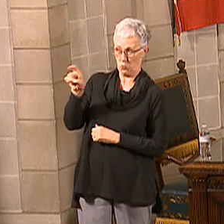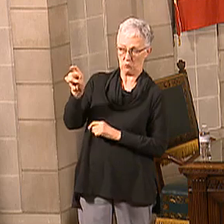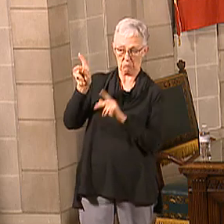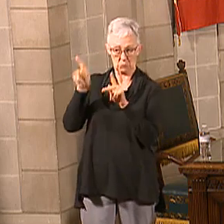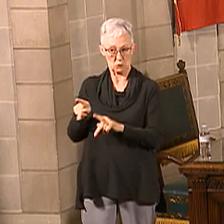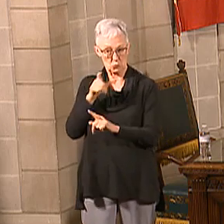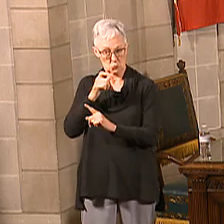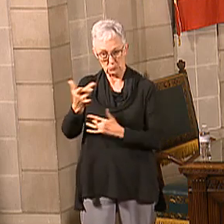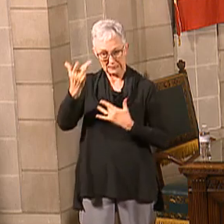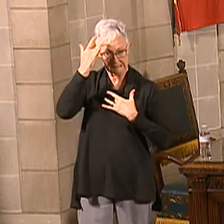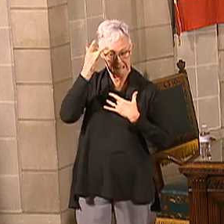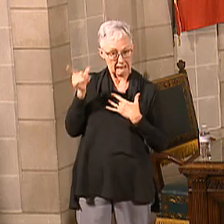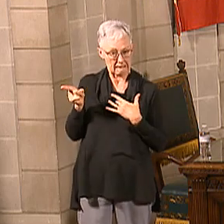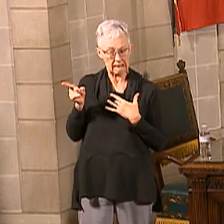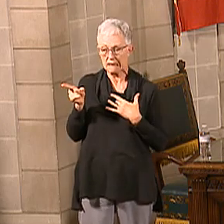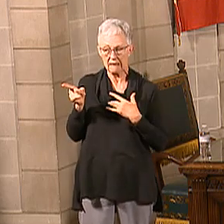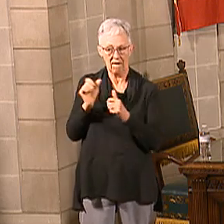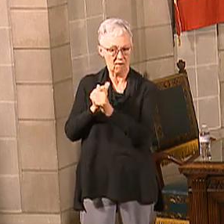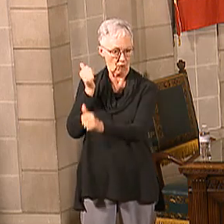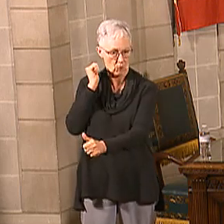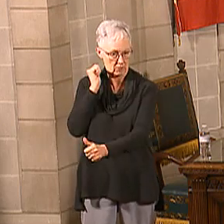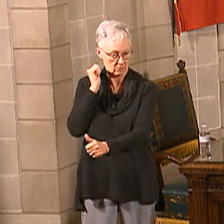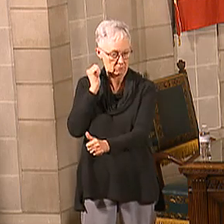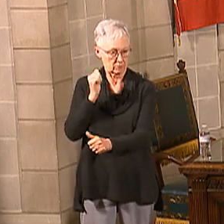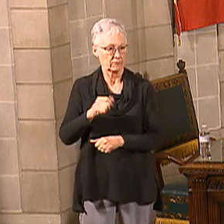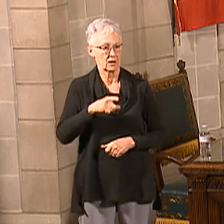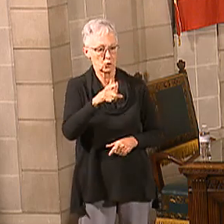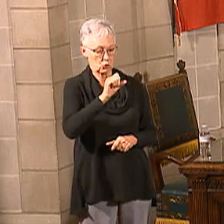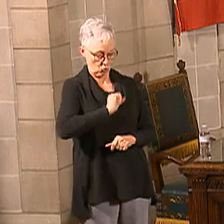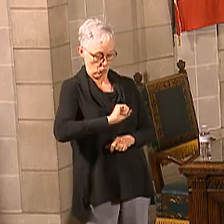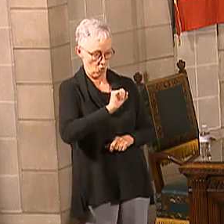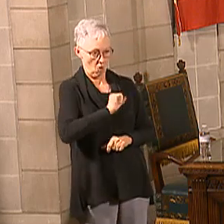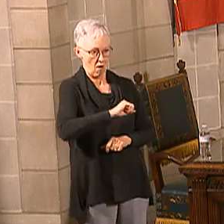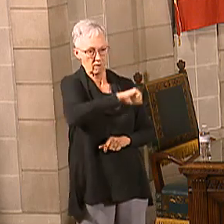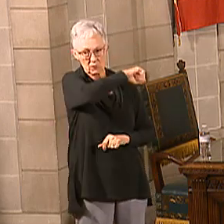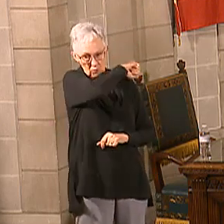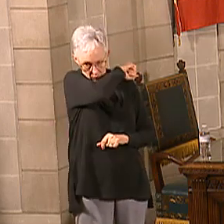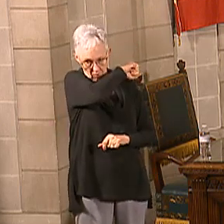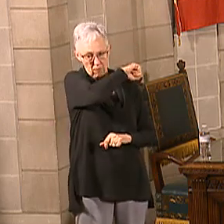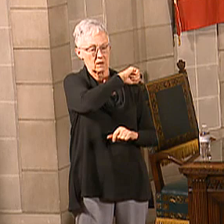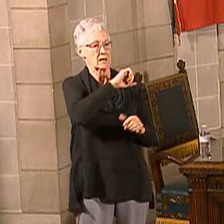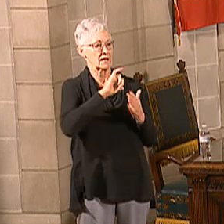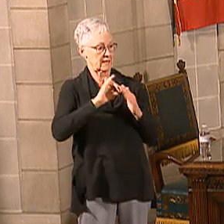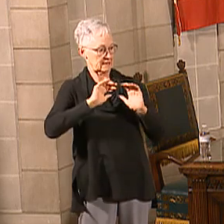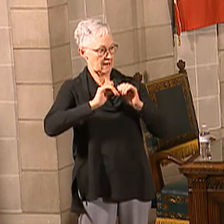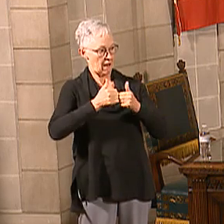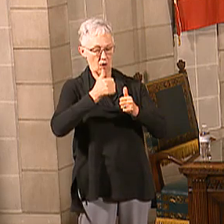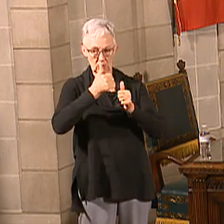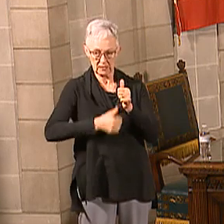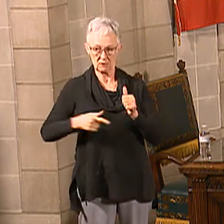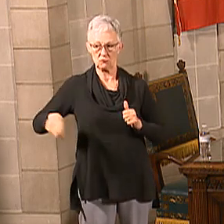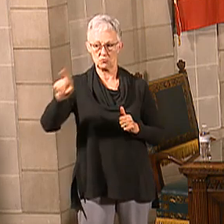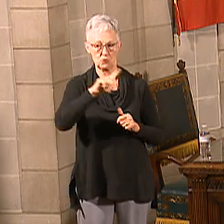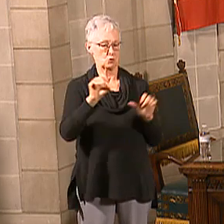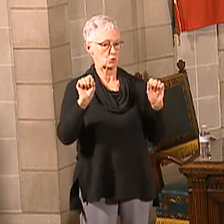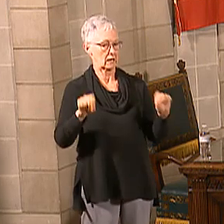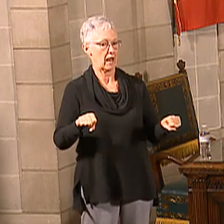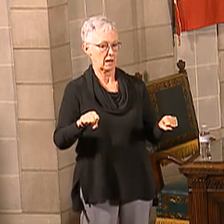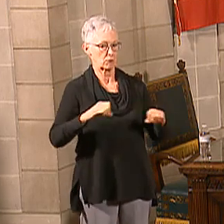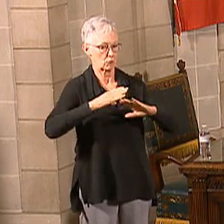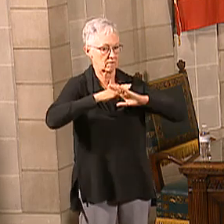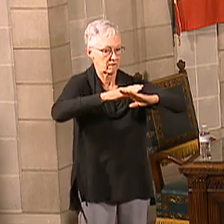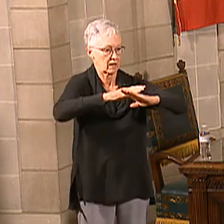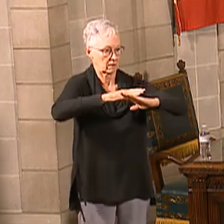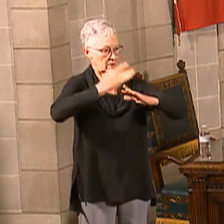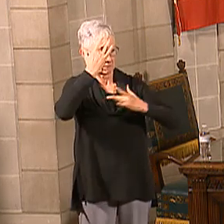your elbow. All these things is how every one of us as Nebraskans can be a part of slowing the spread of coronavirus